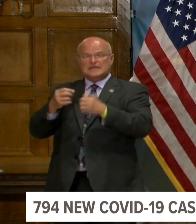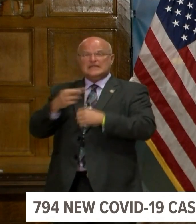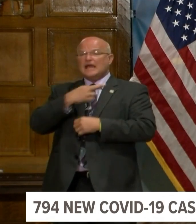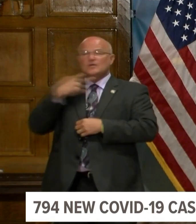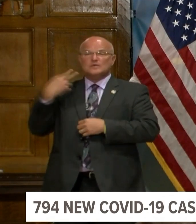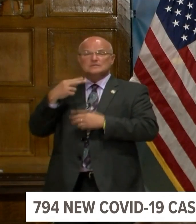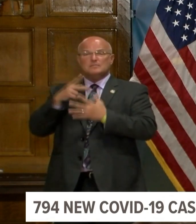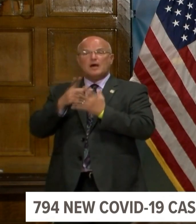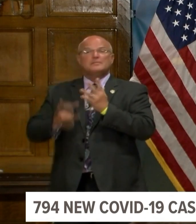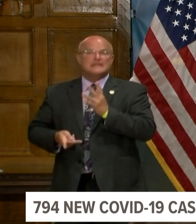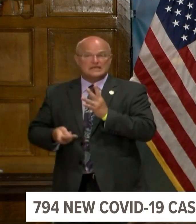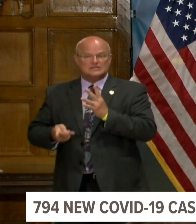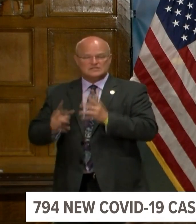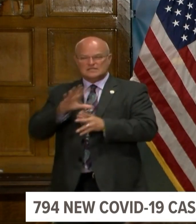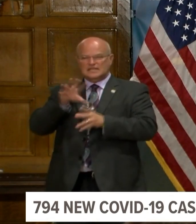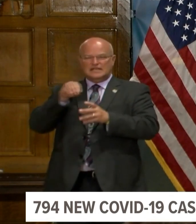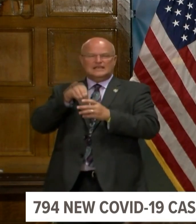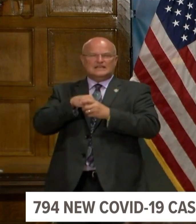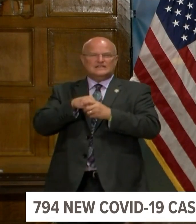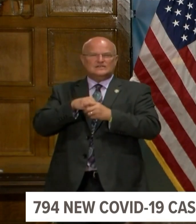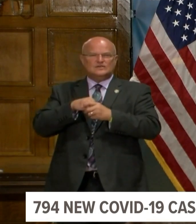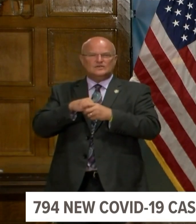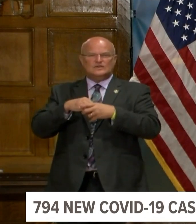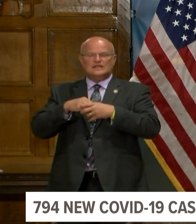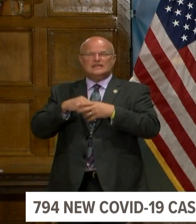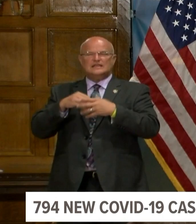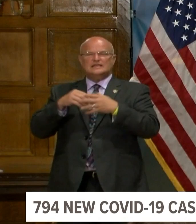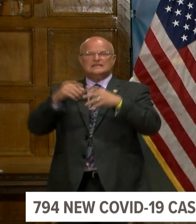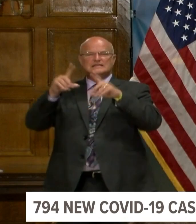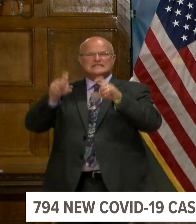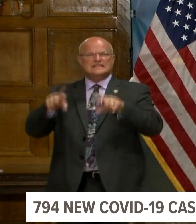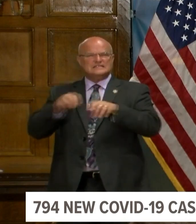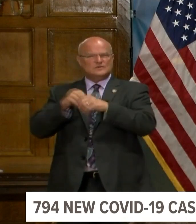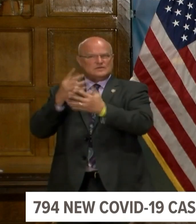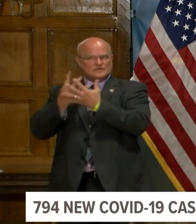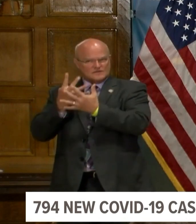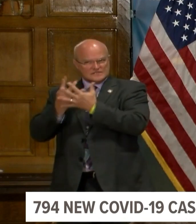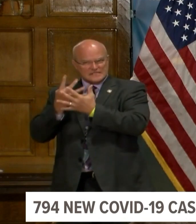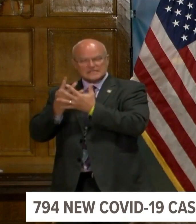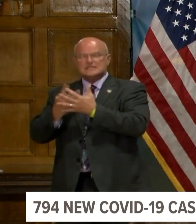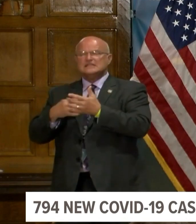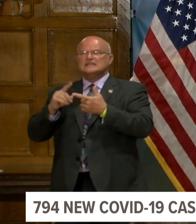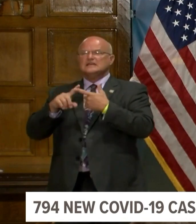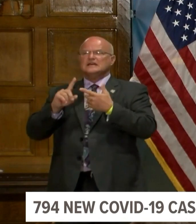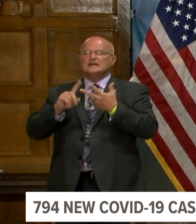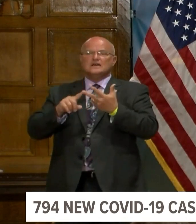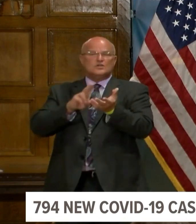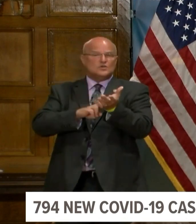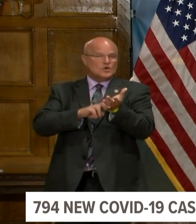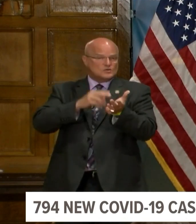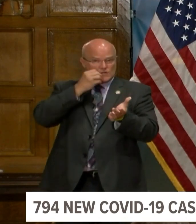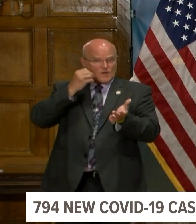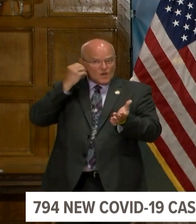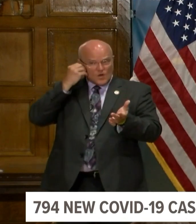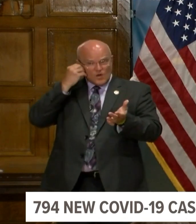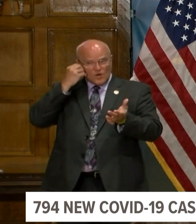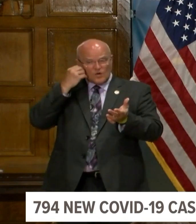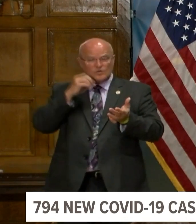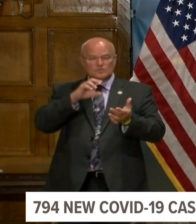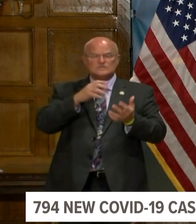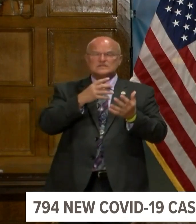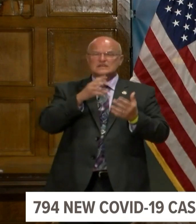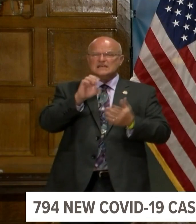at-risk populations, including comprehensive testing in correctional facilities, nursing homes,